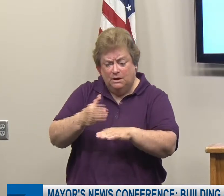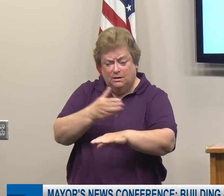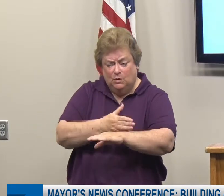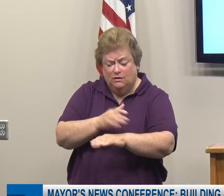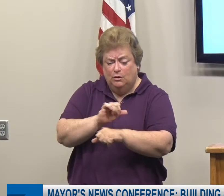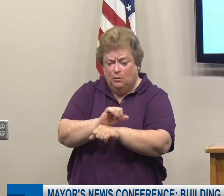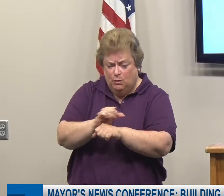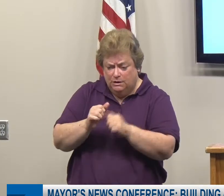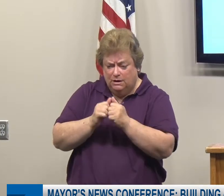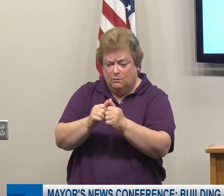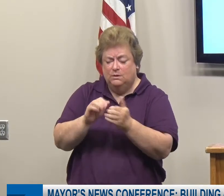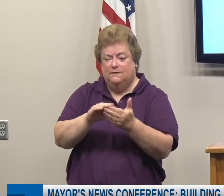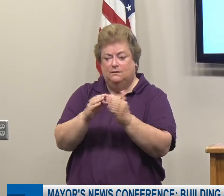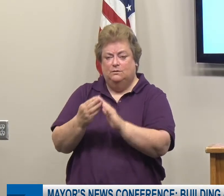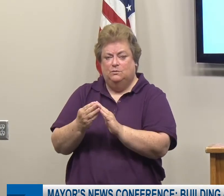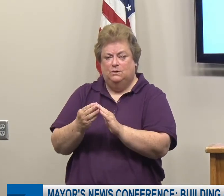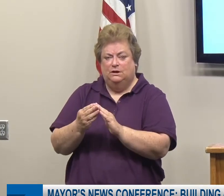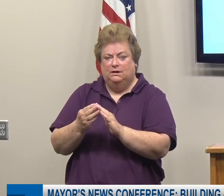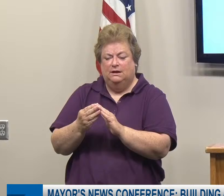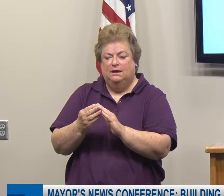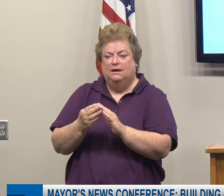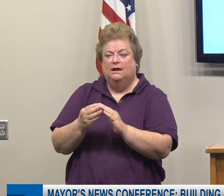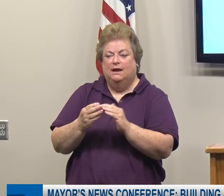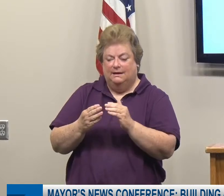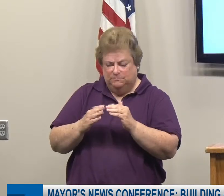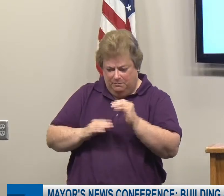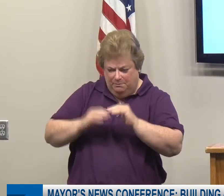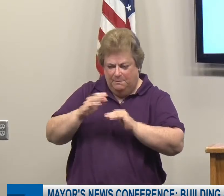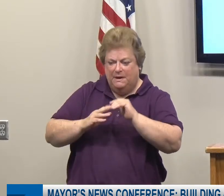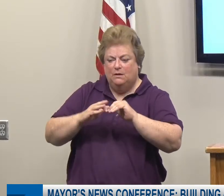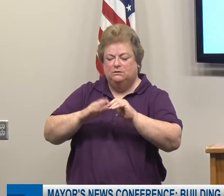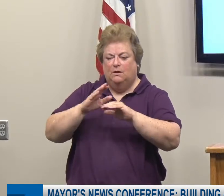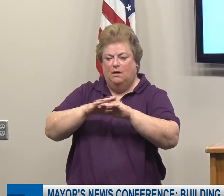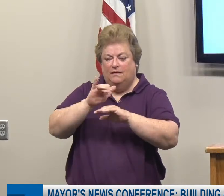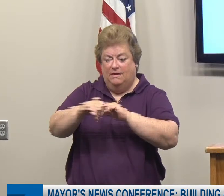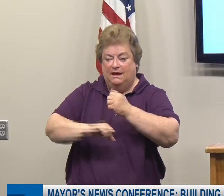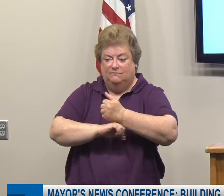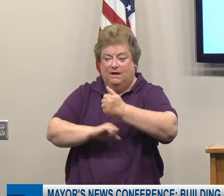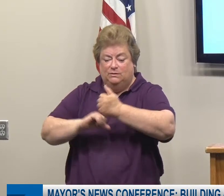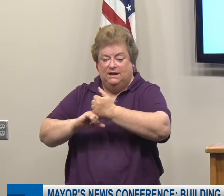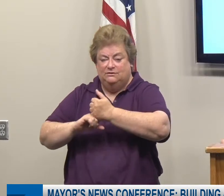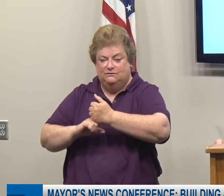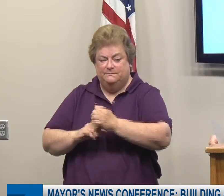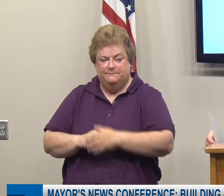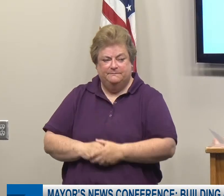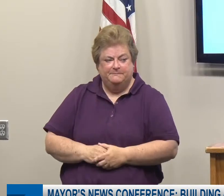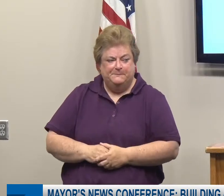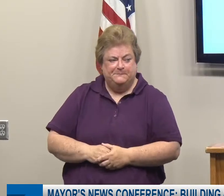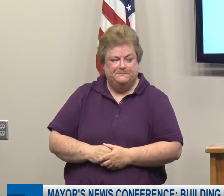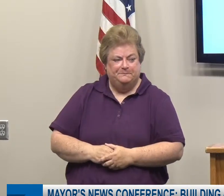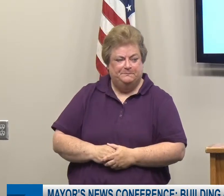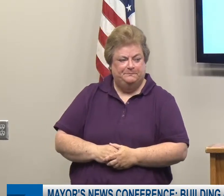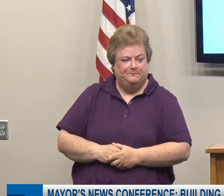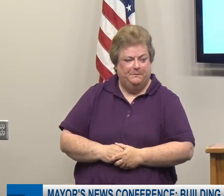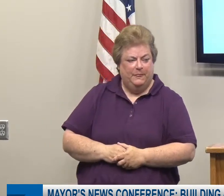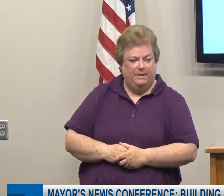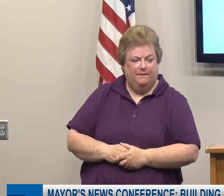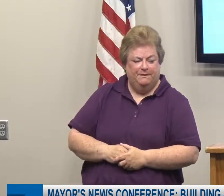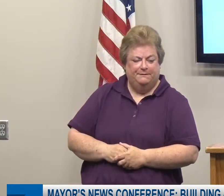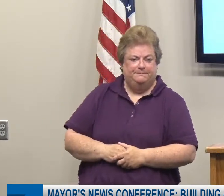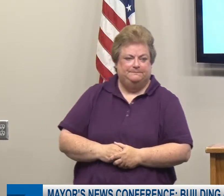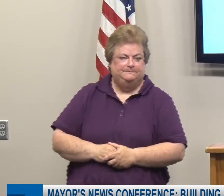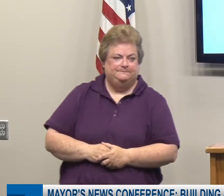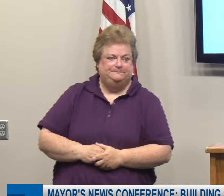the community, will be built on that foundation that we're seeing. Mayor?